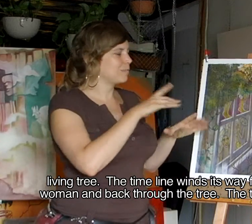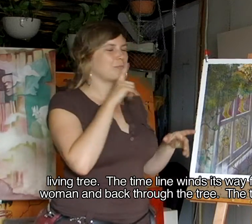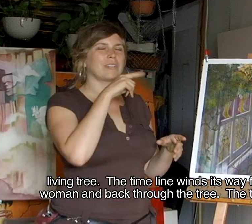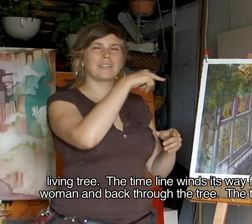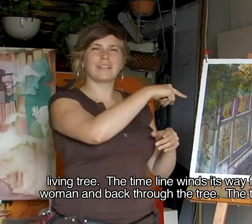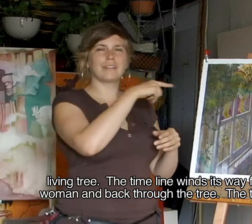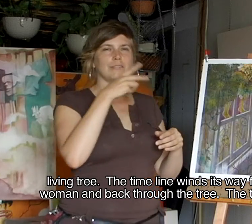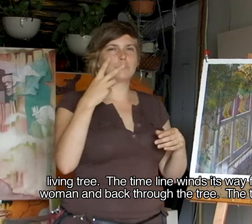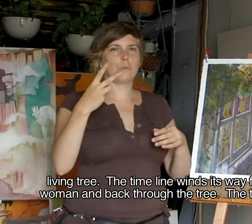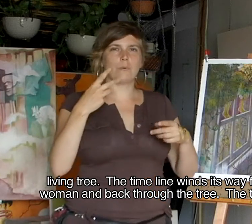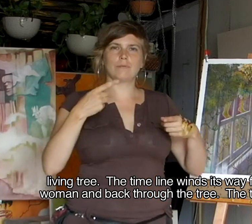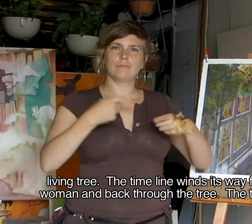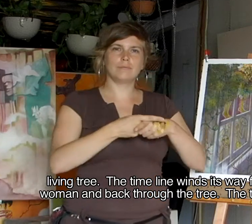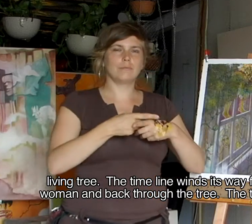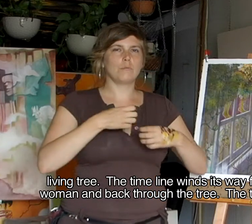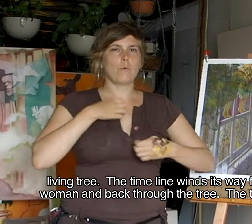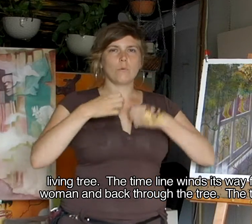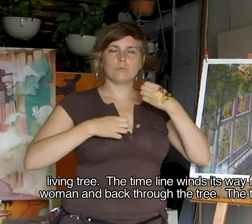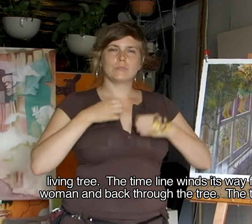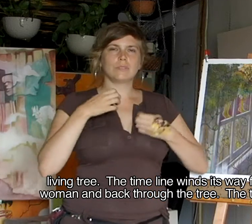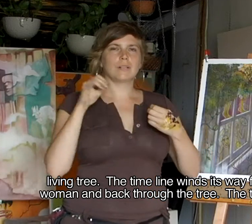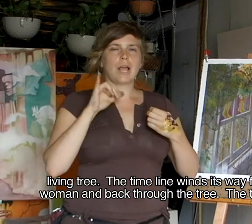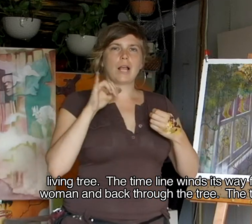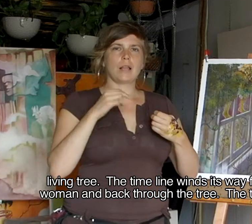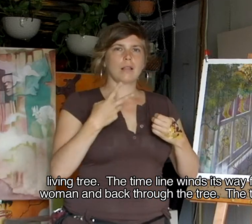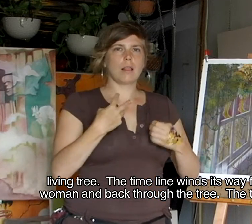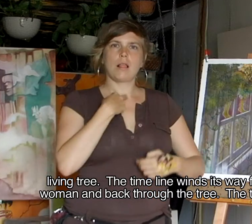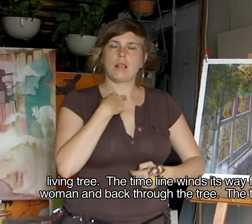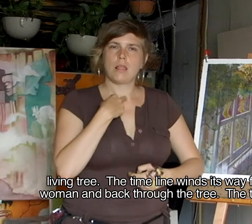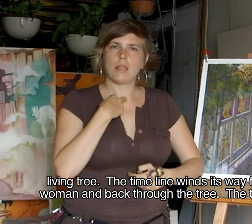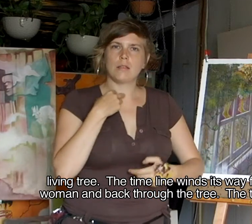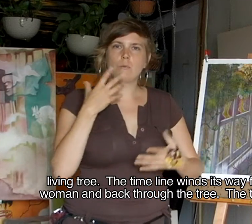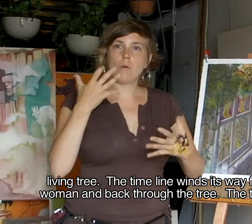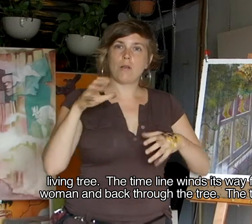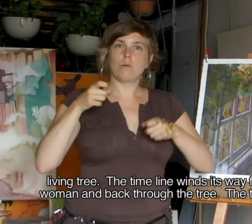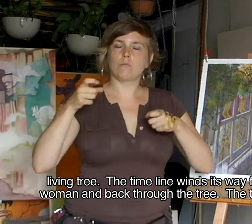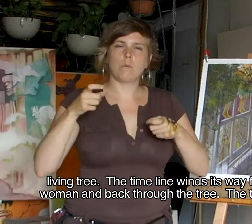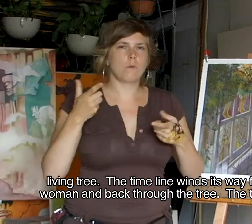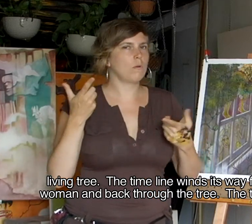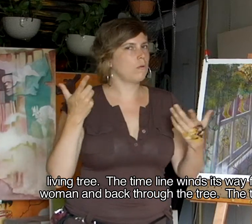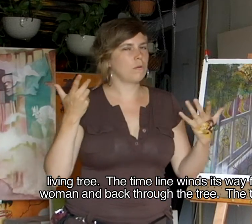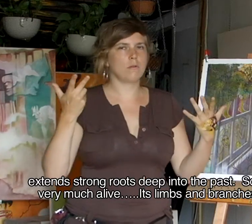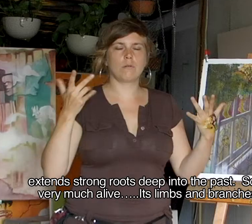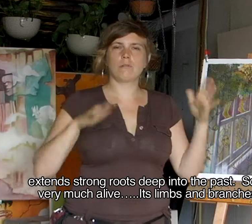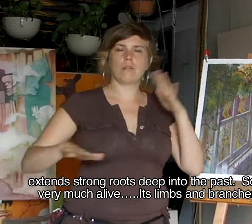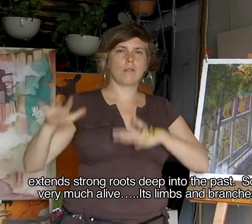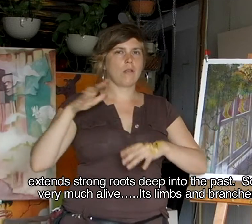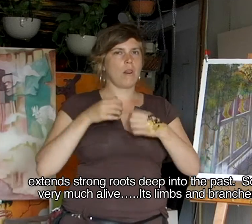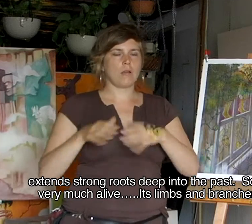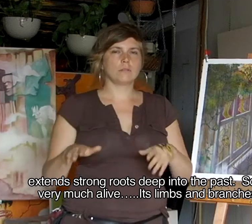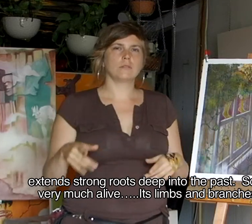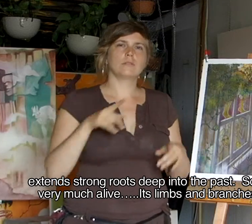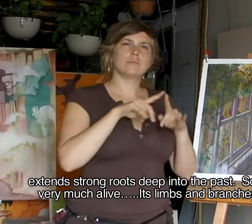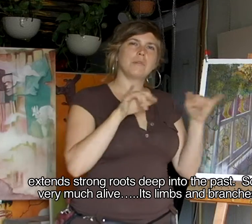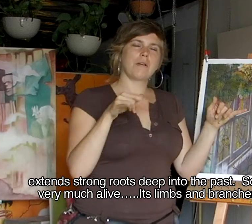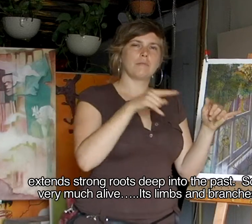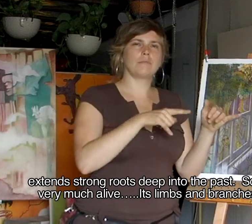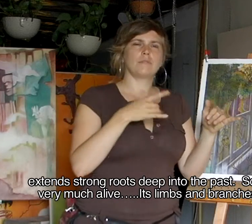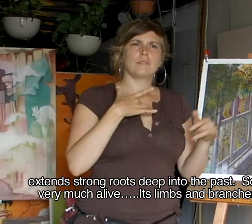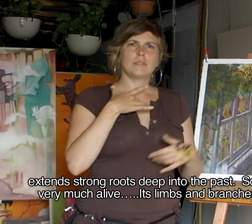back to life with the image of a living tree. The timeline winds its way from the woman